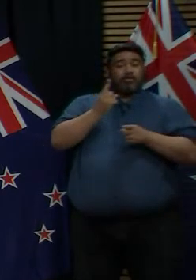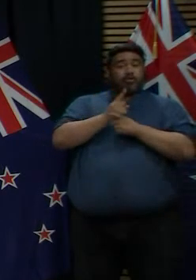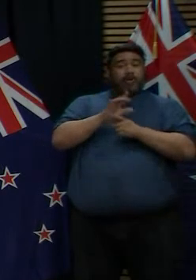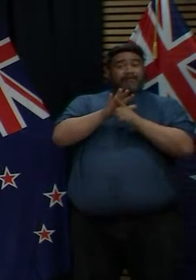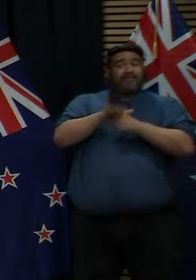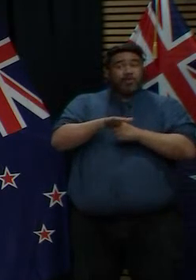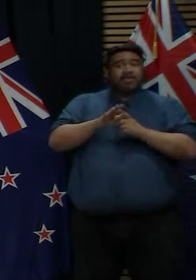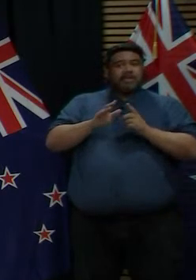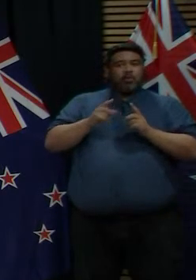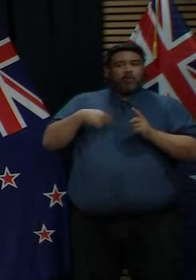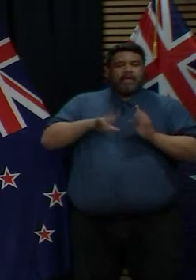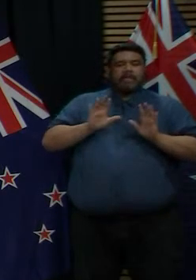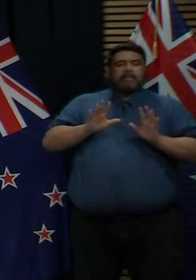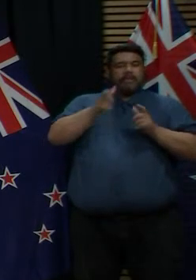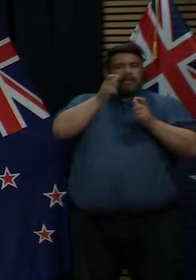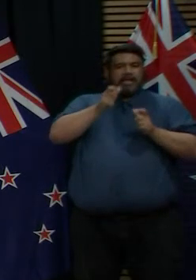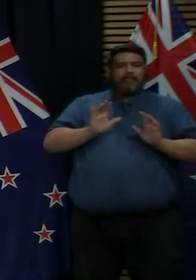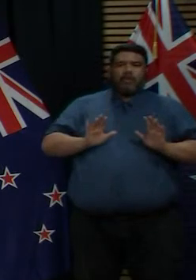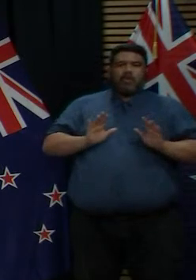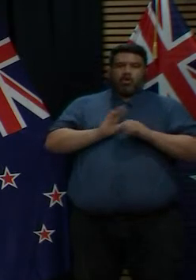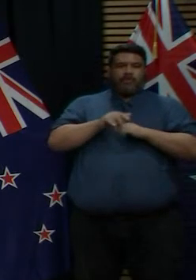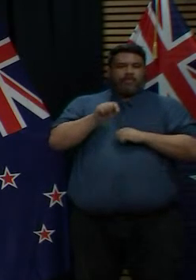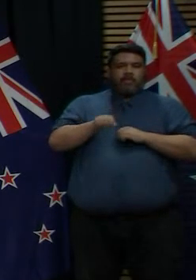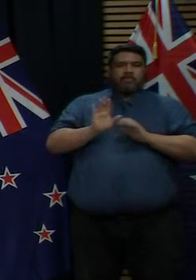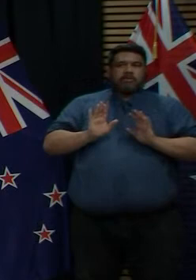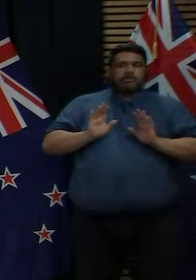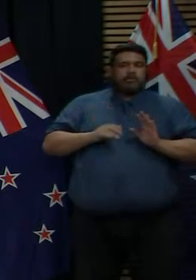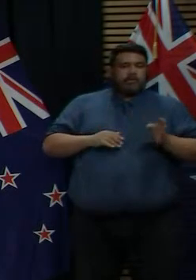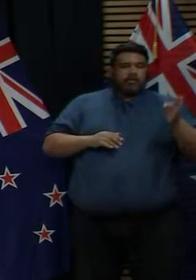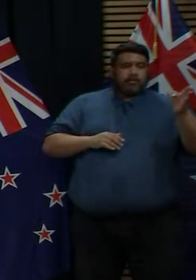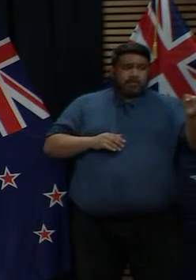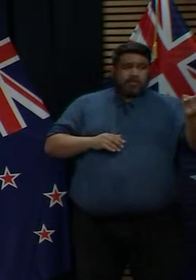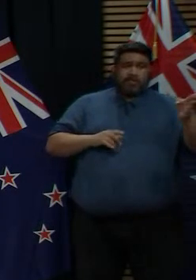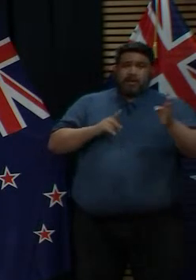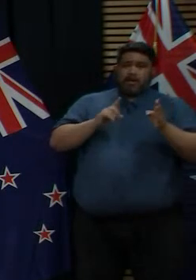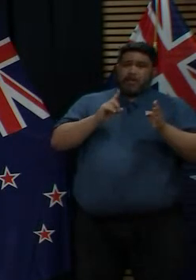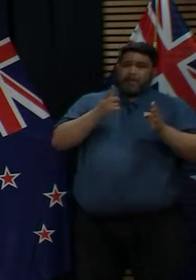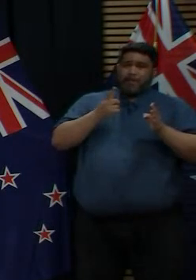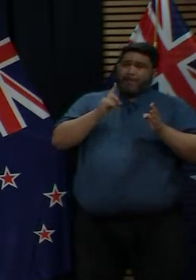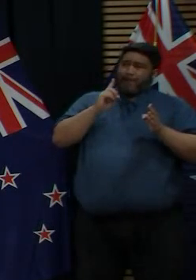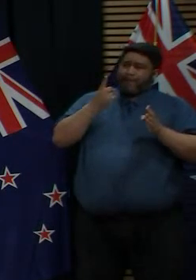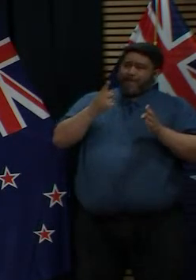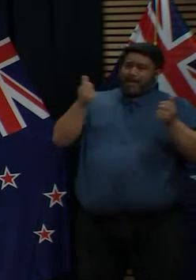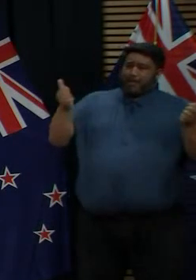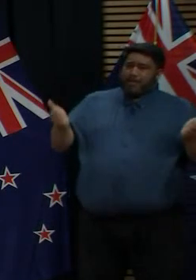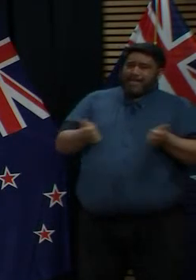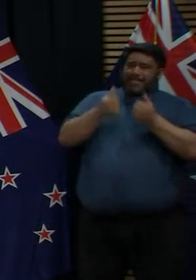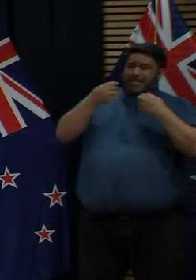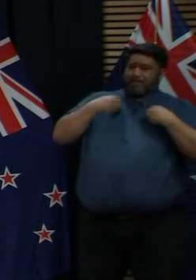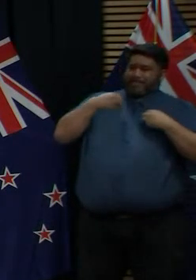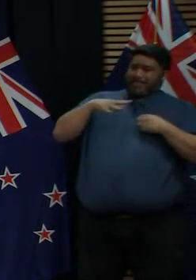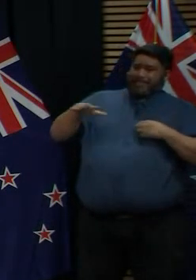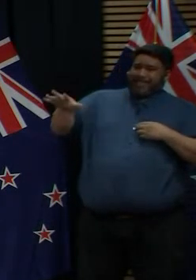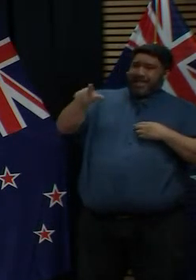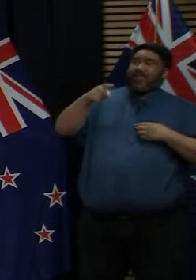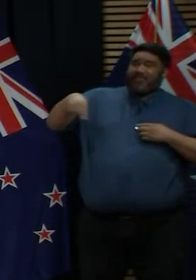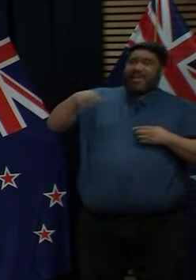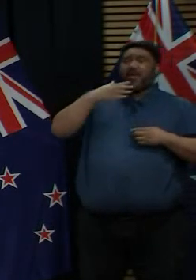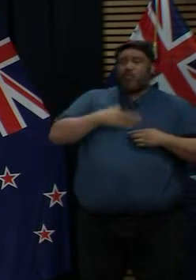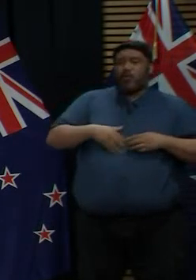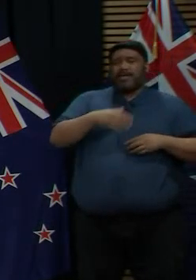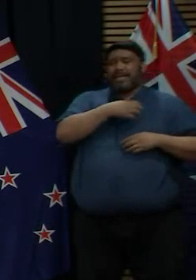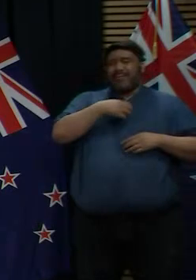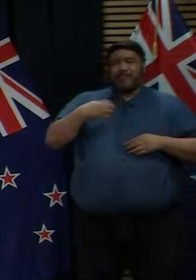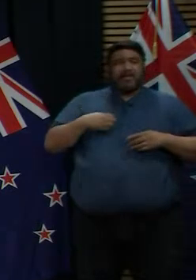been careful around that space. But there's a lot of businesses who would love the government to provide some